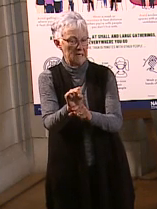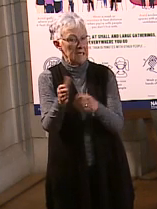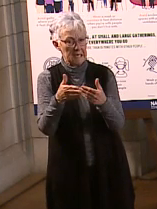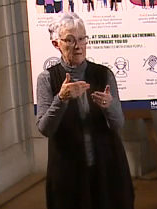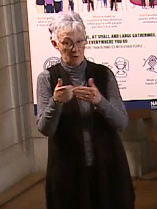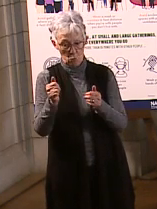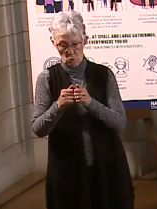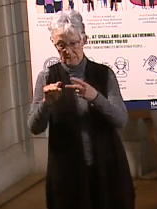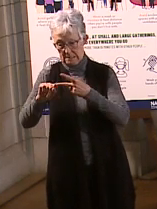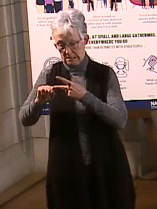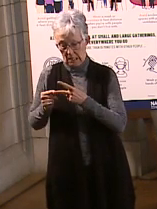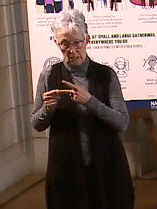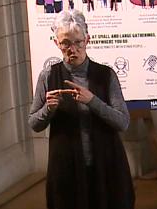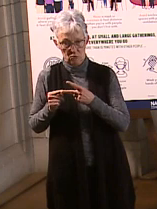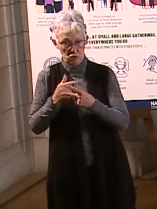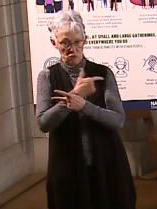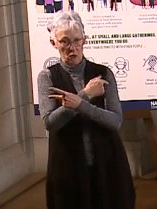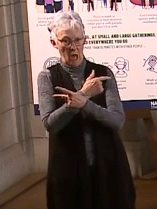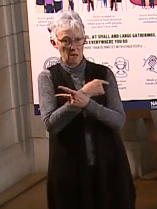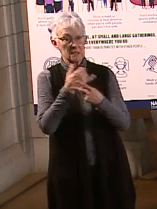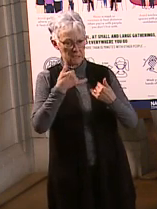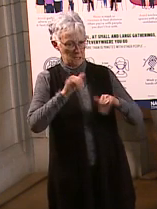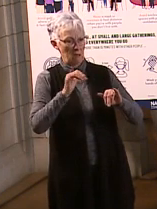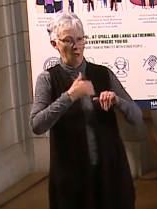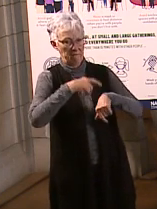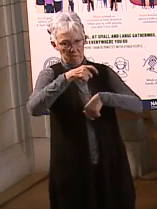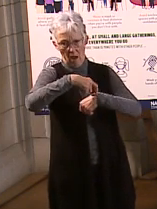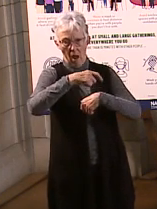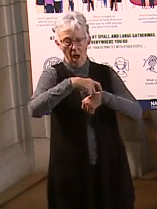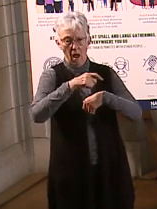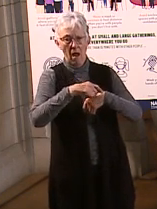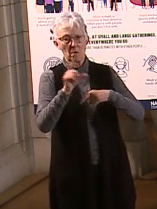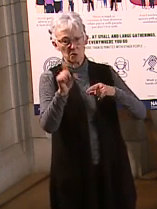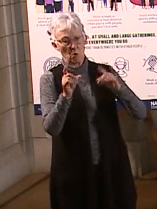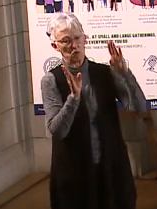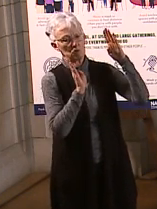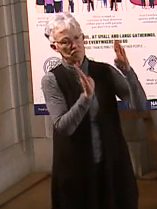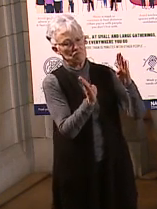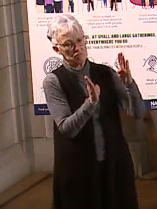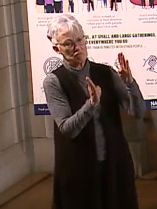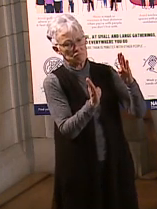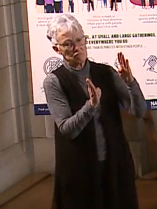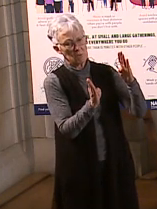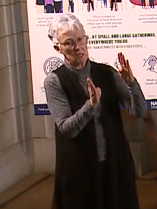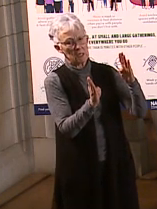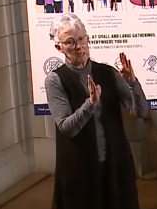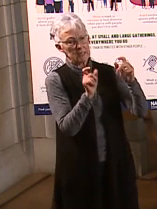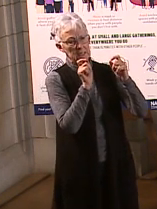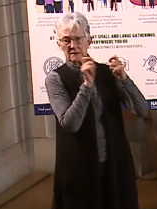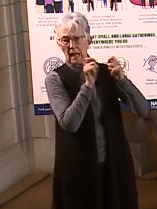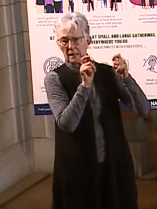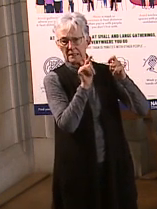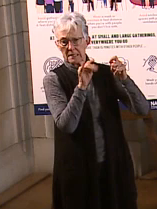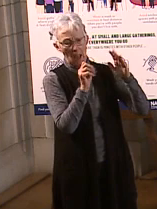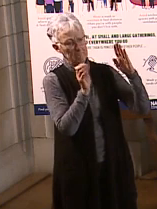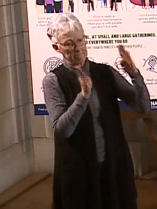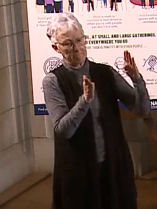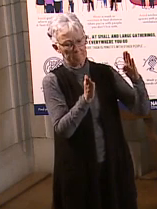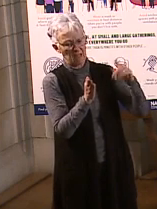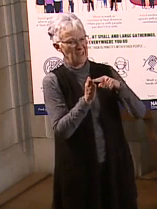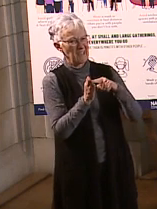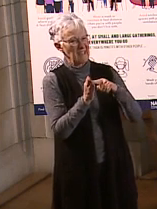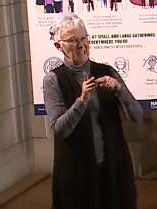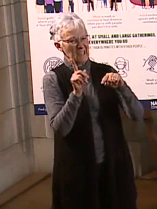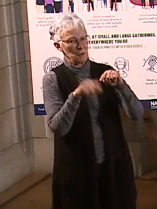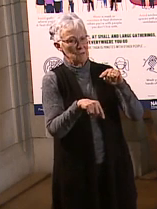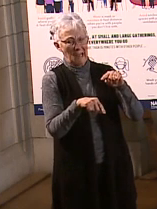is perfectly fine to be able to go back, and say you miss the precise date you're supposed to go back, You know, if you were supposed to go back at the beginning of March, but you couldn't